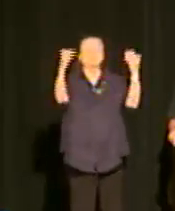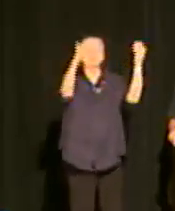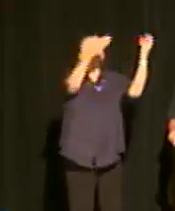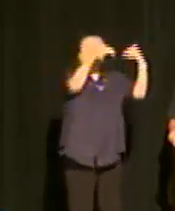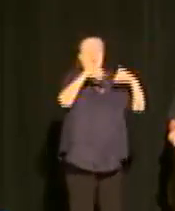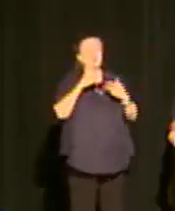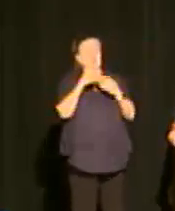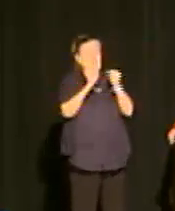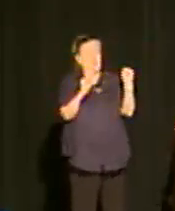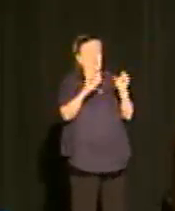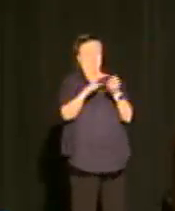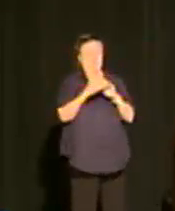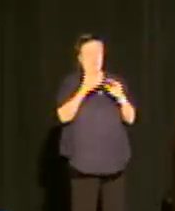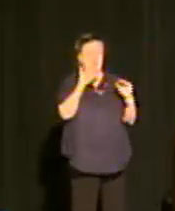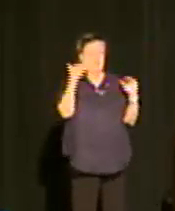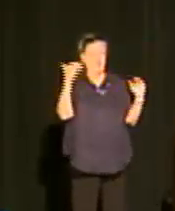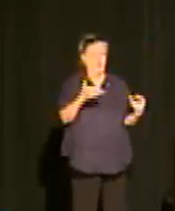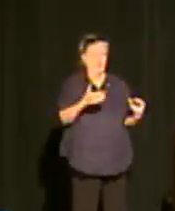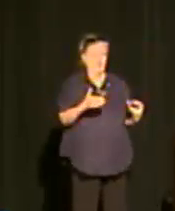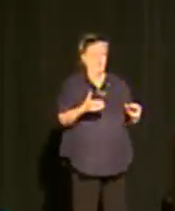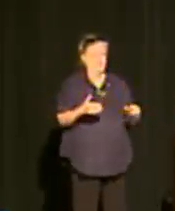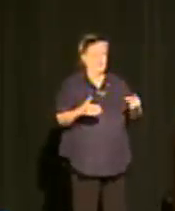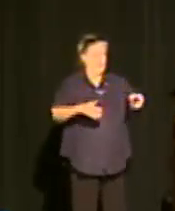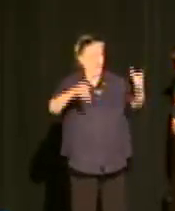community. Thank you.